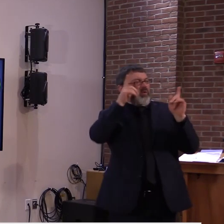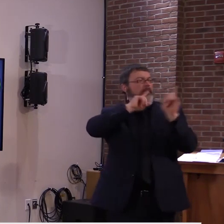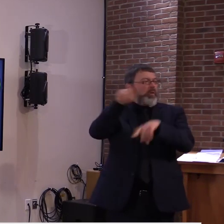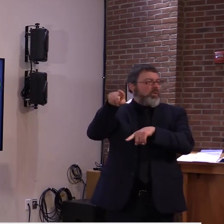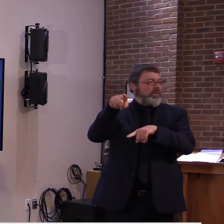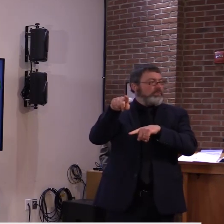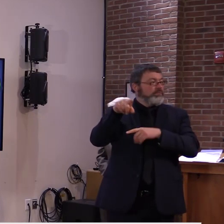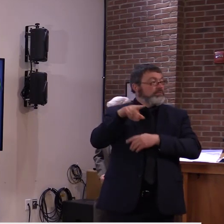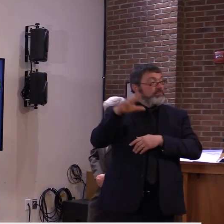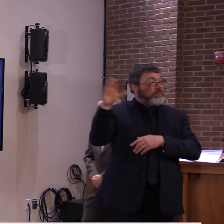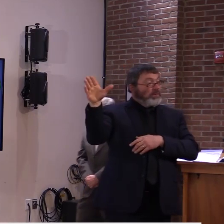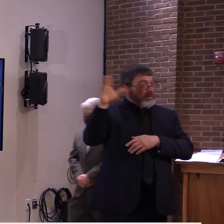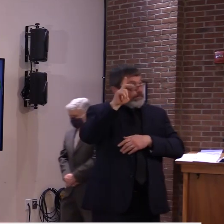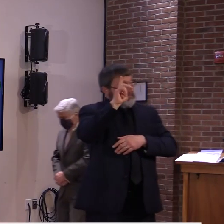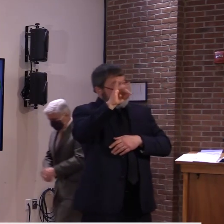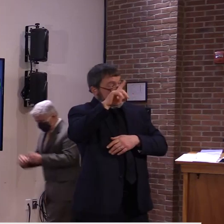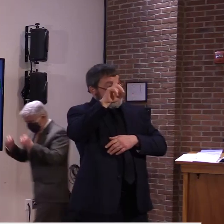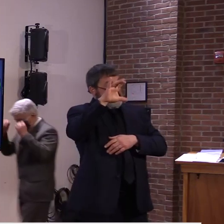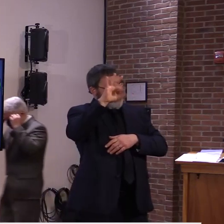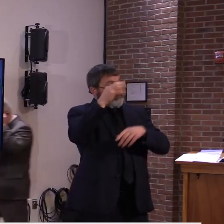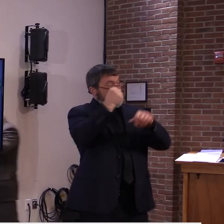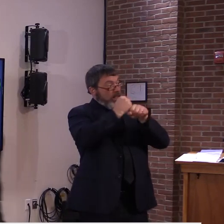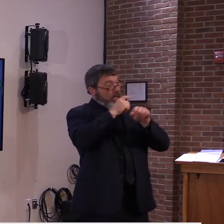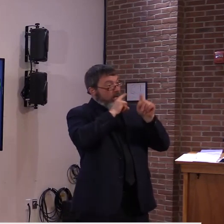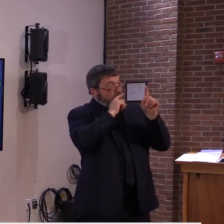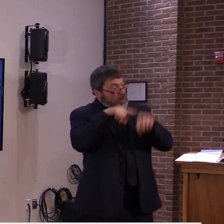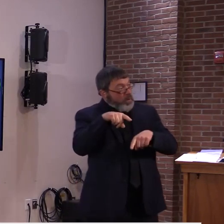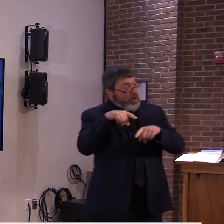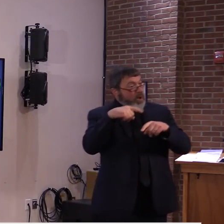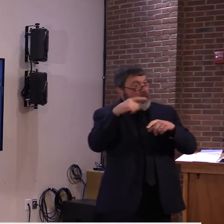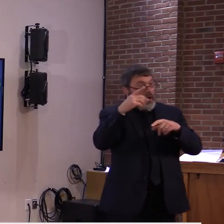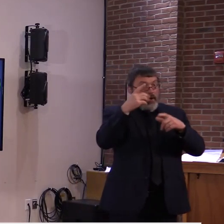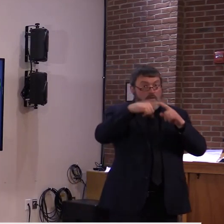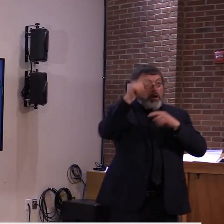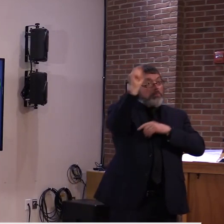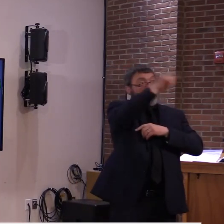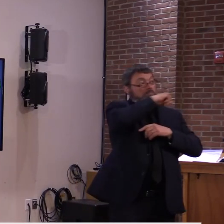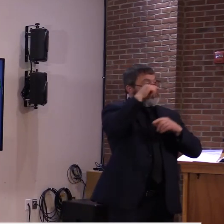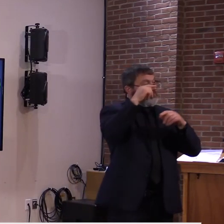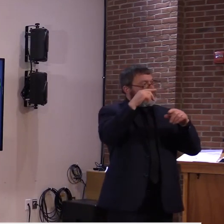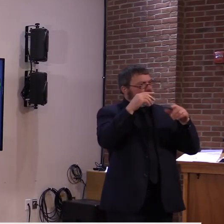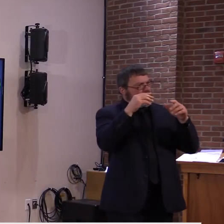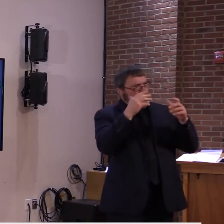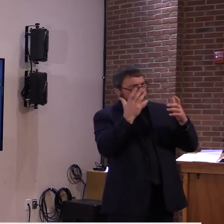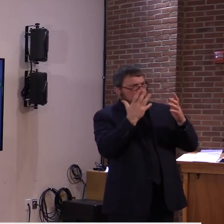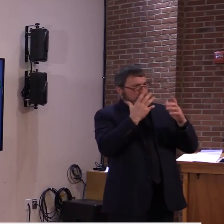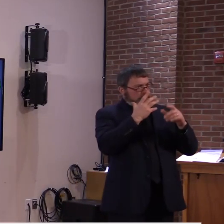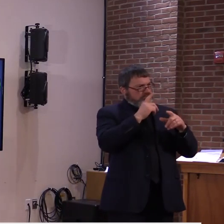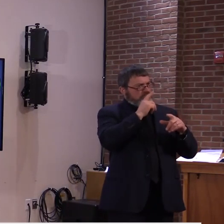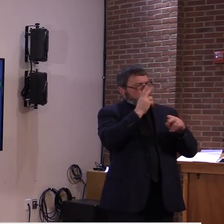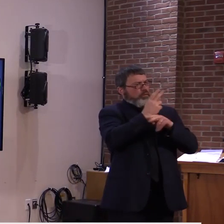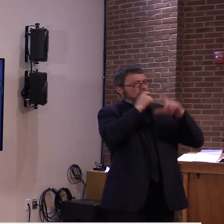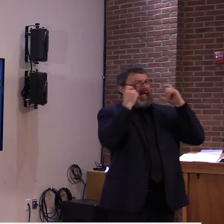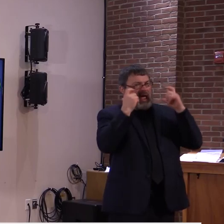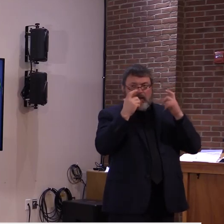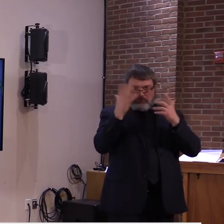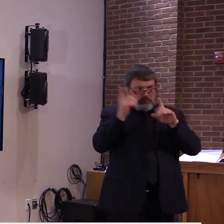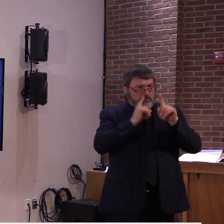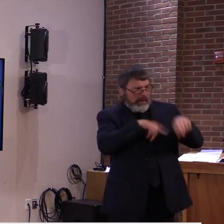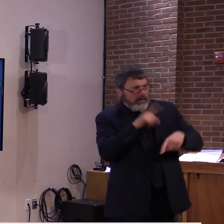and Families. And I'm wondering, has DCF received complaints about unmasked parents and children? And if